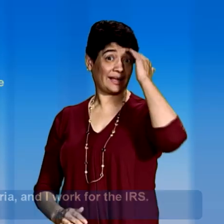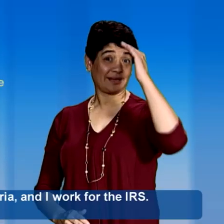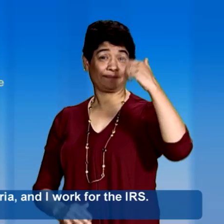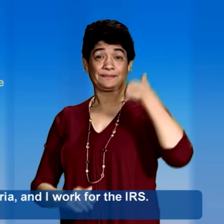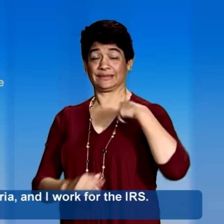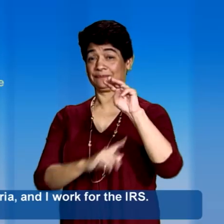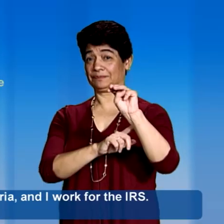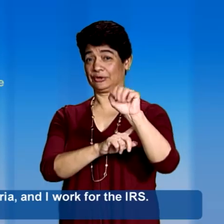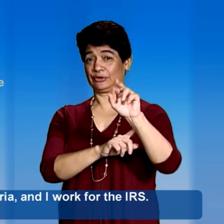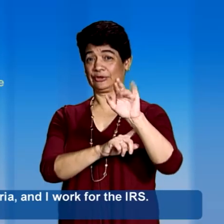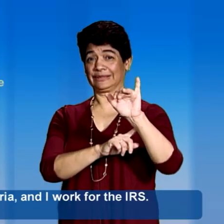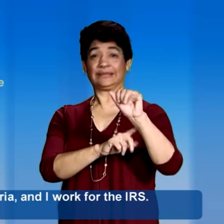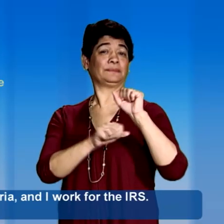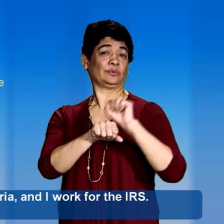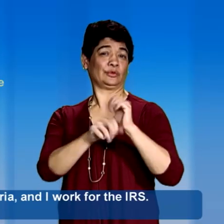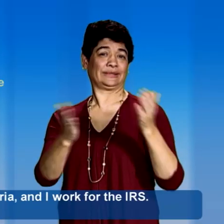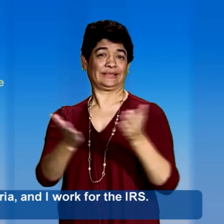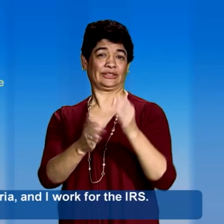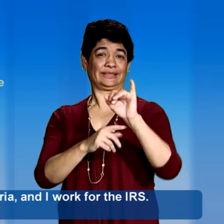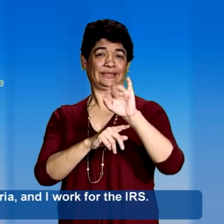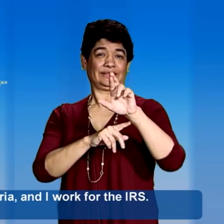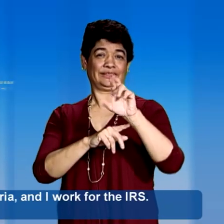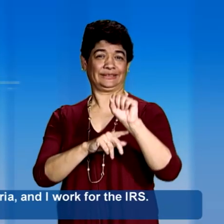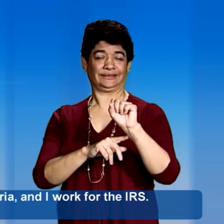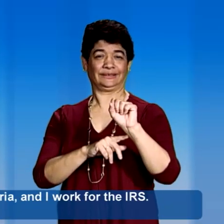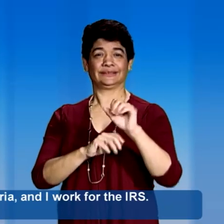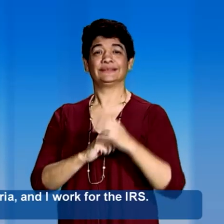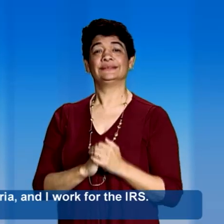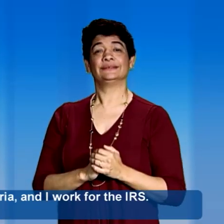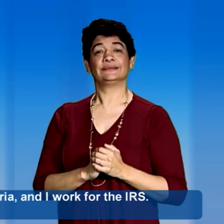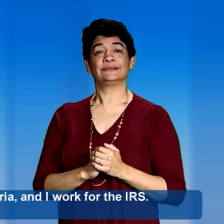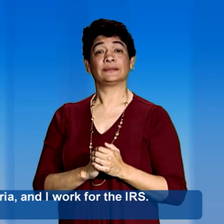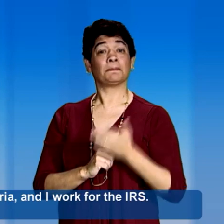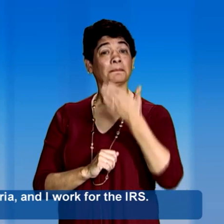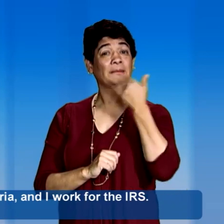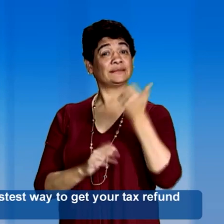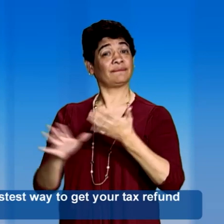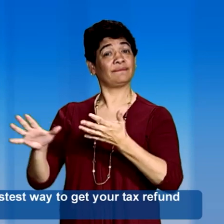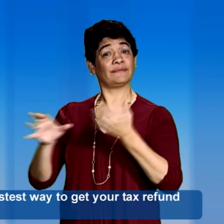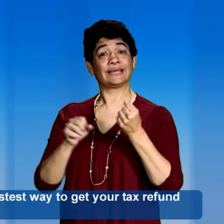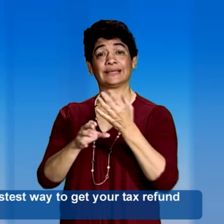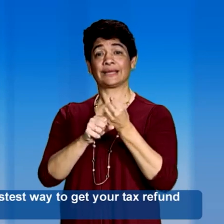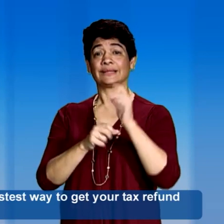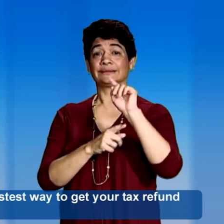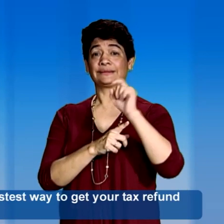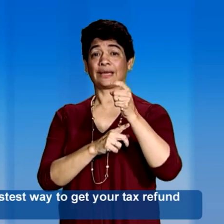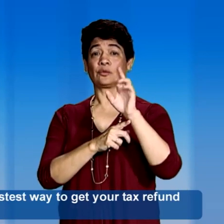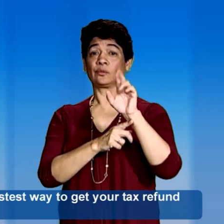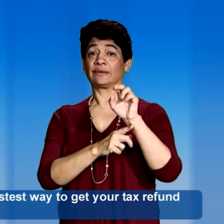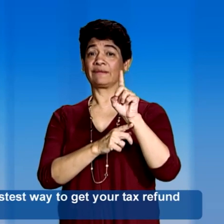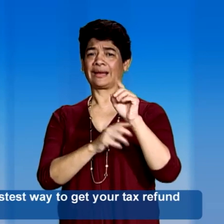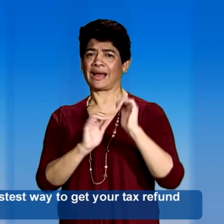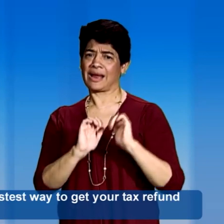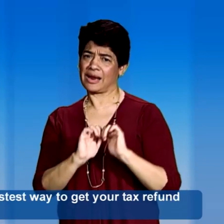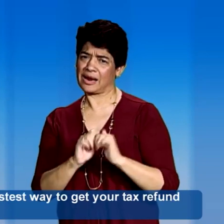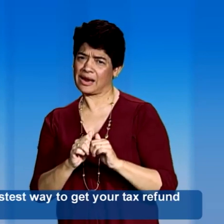Hi, I'm Maria and I work for the IRS. The best and fastest way to get your tax refund